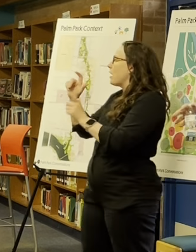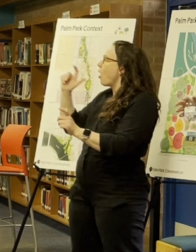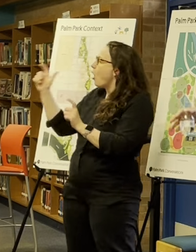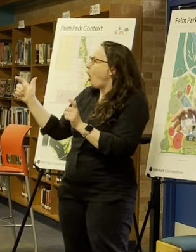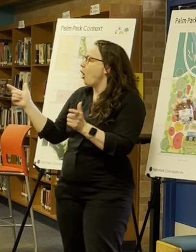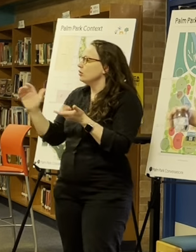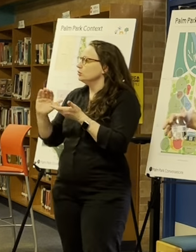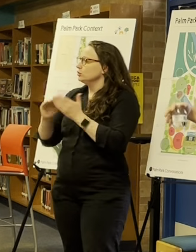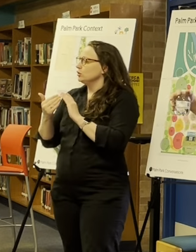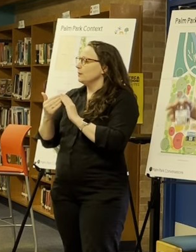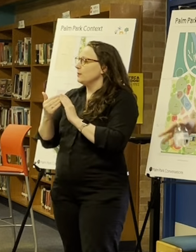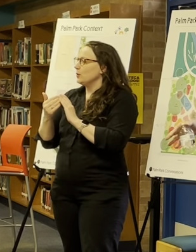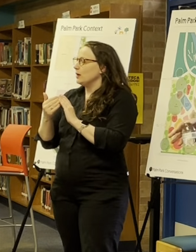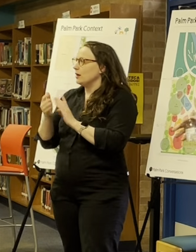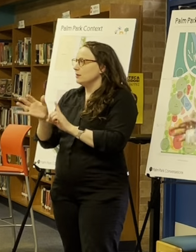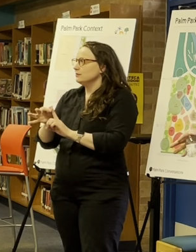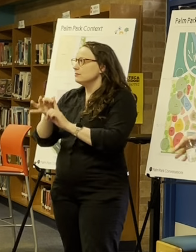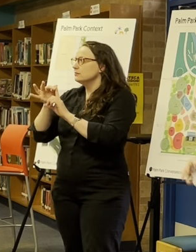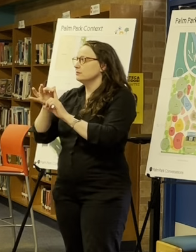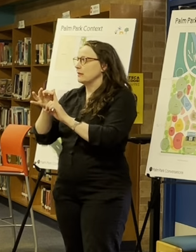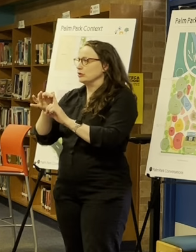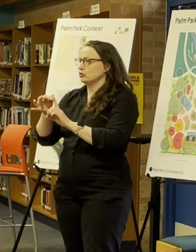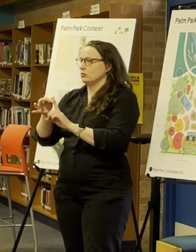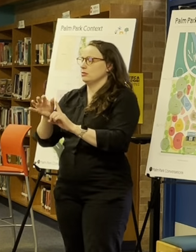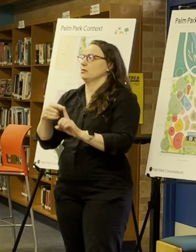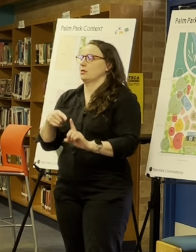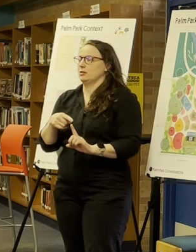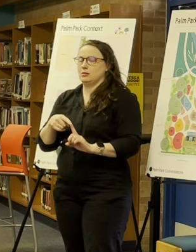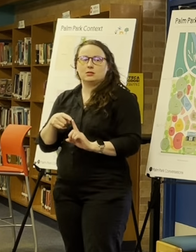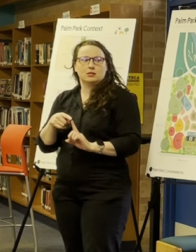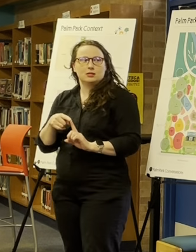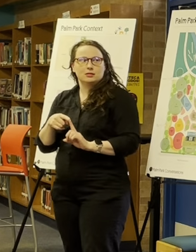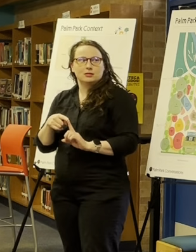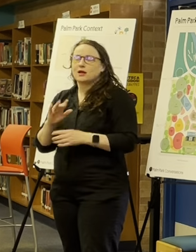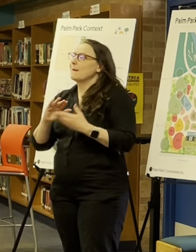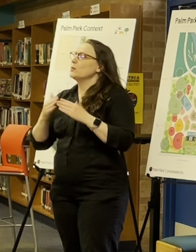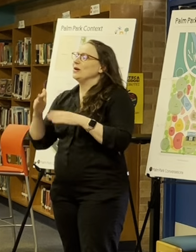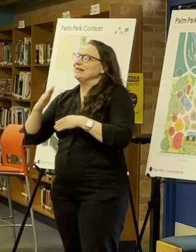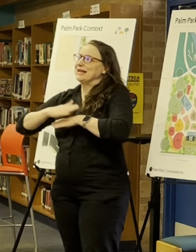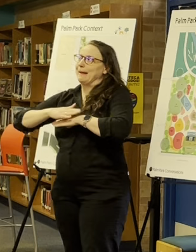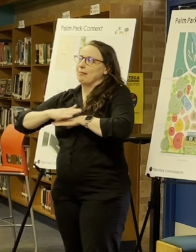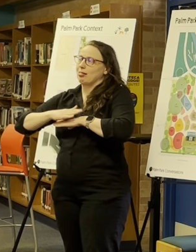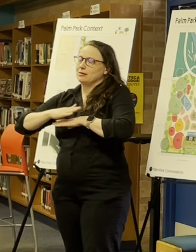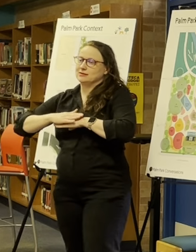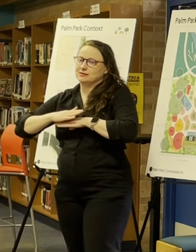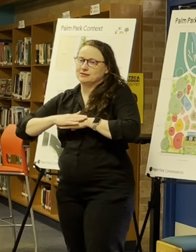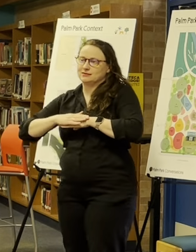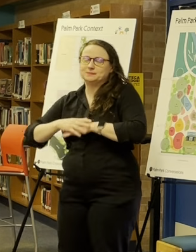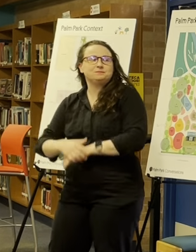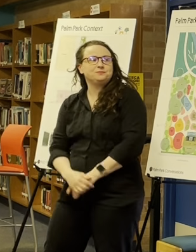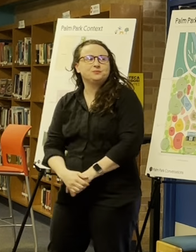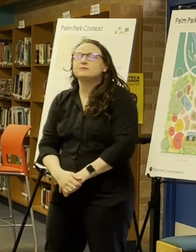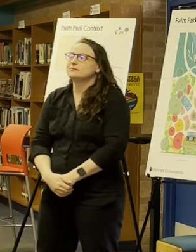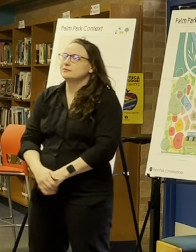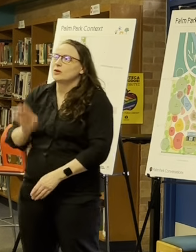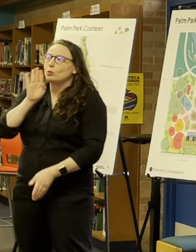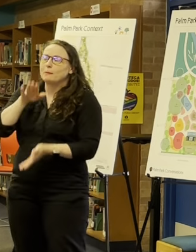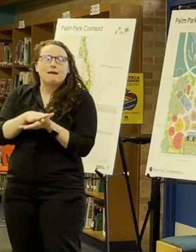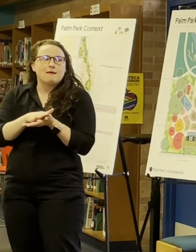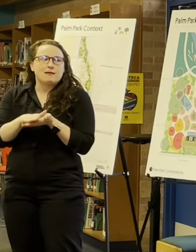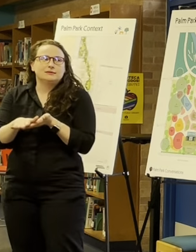community, very unique and distinct just for this park, community tables, for that to be used would be really nice.